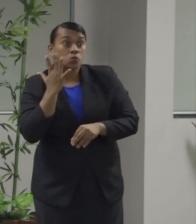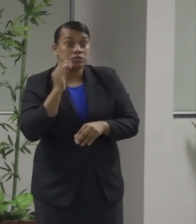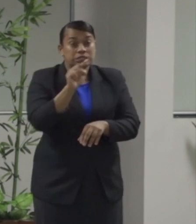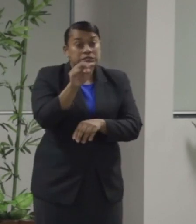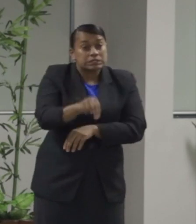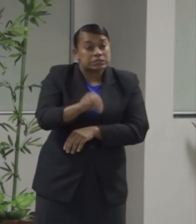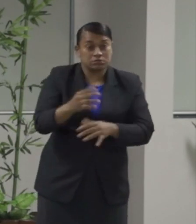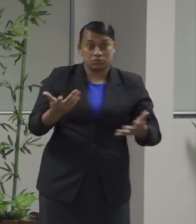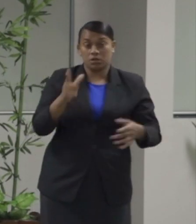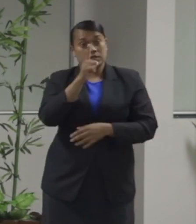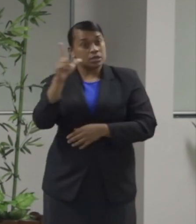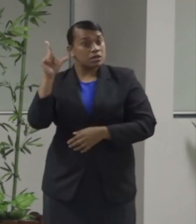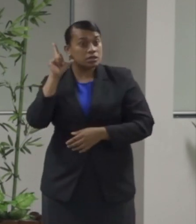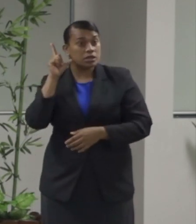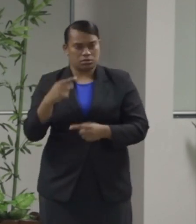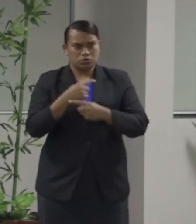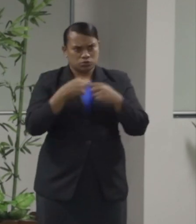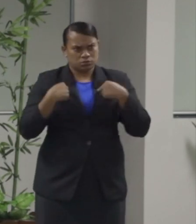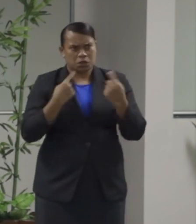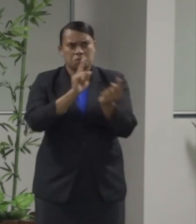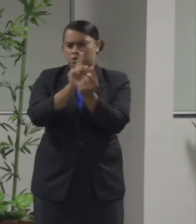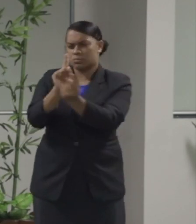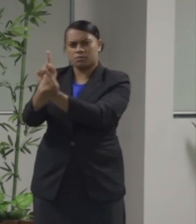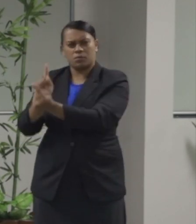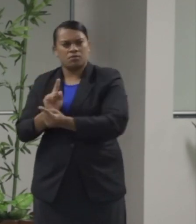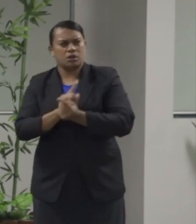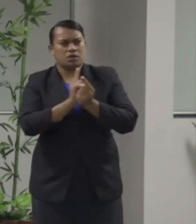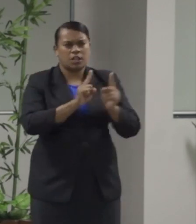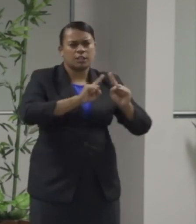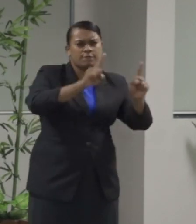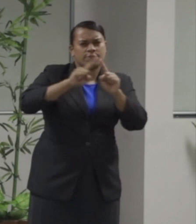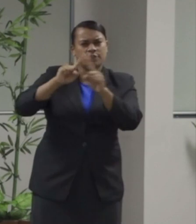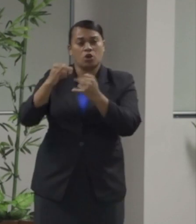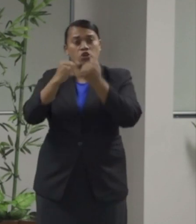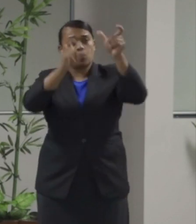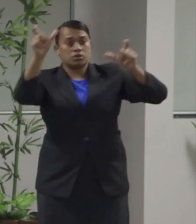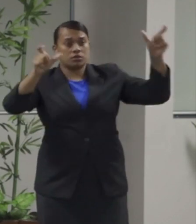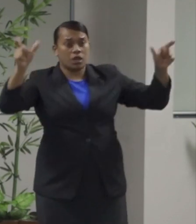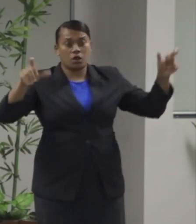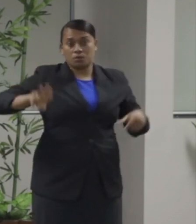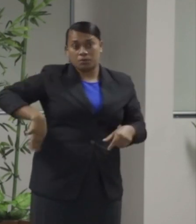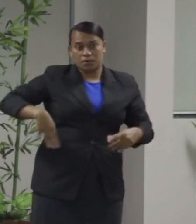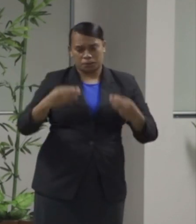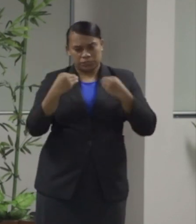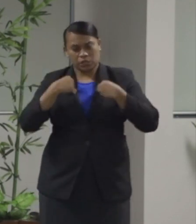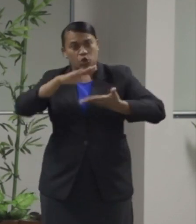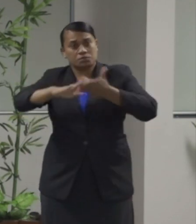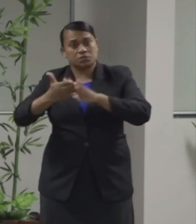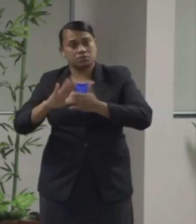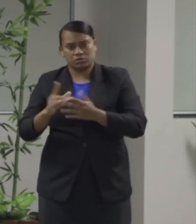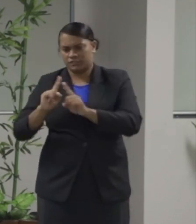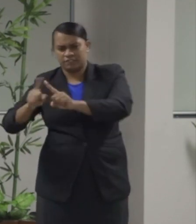Yesterday, we met with a number of stakeholders, members of the business community, utility companies, manufacturers, and